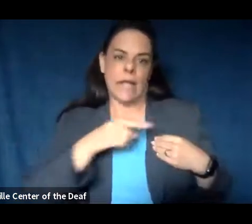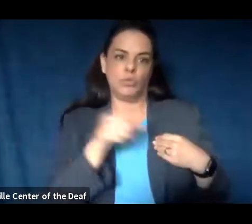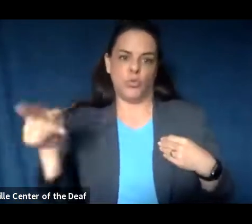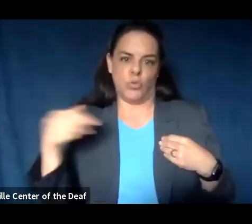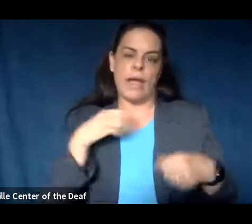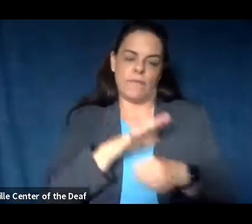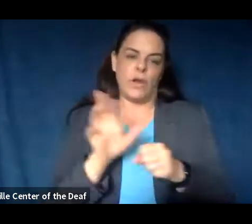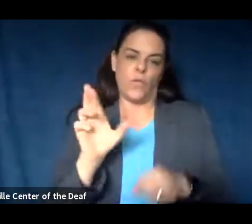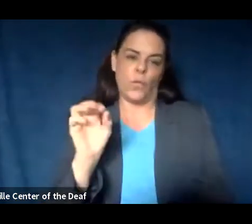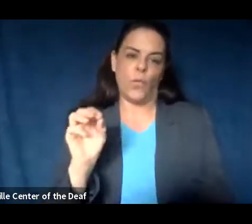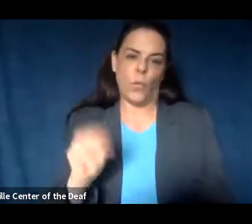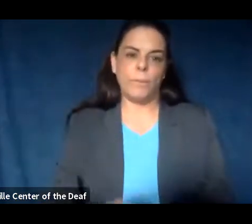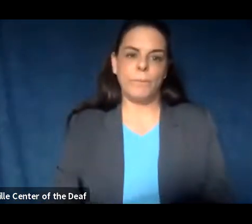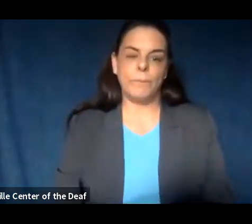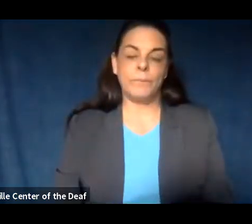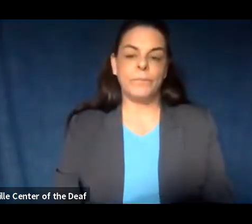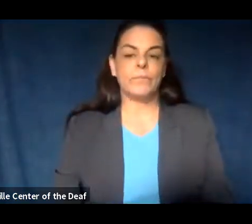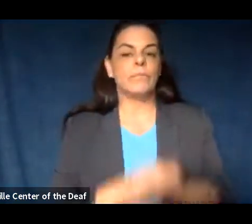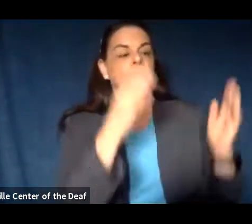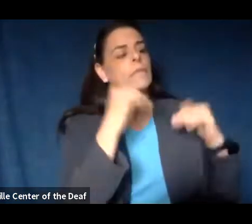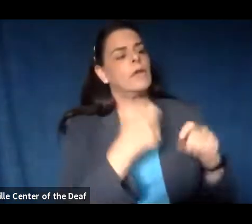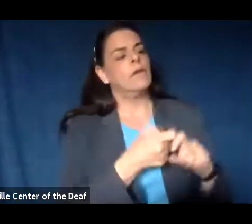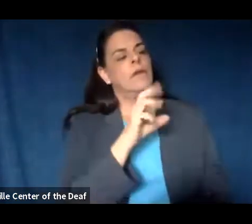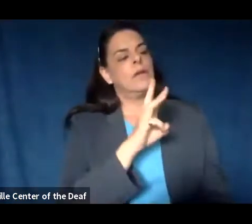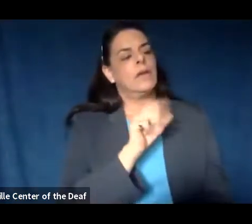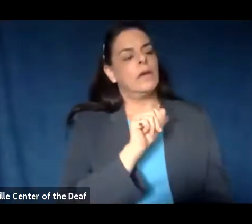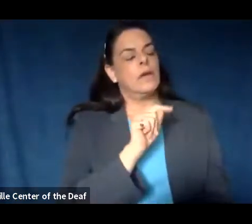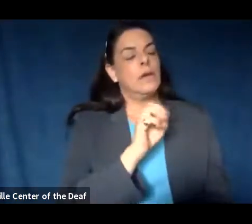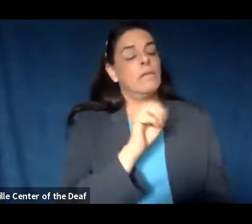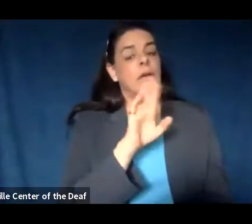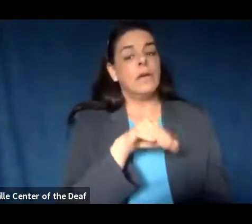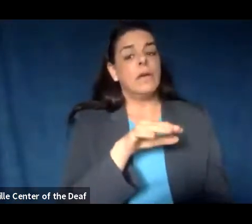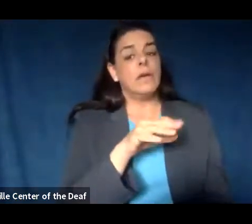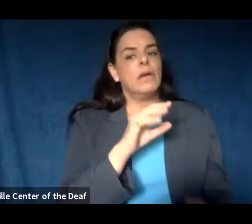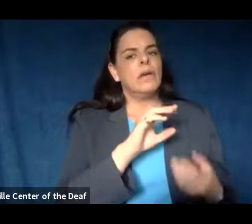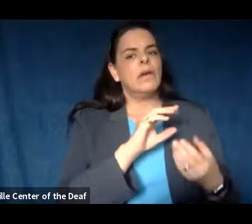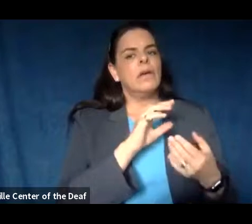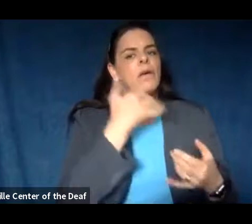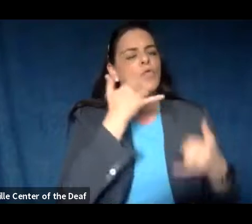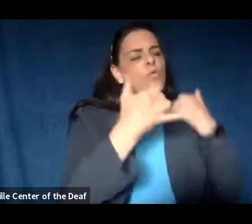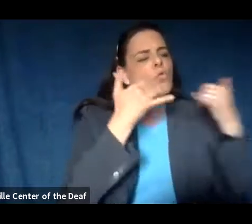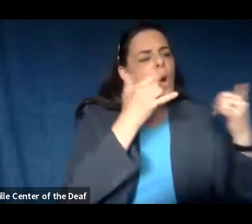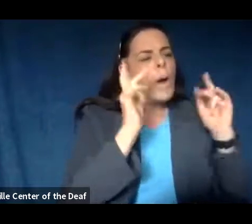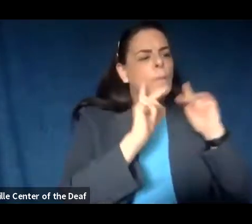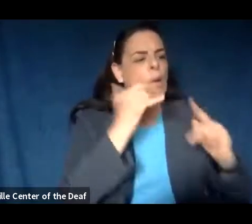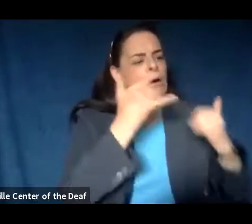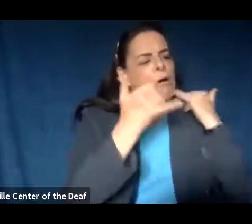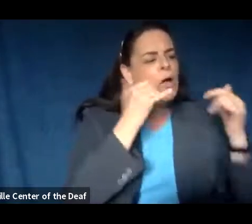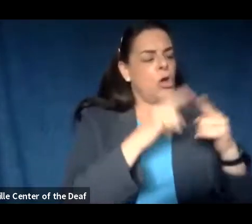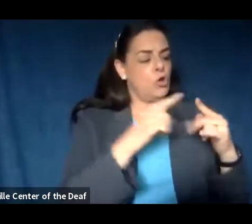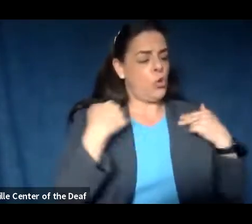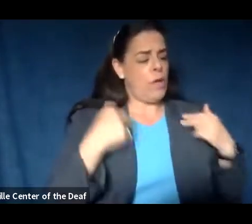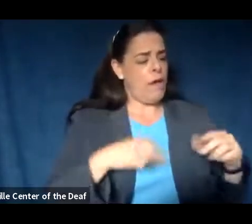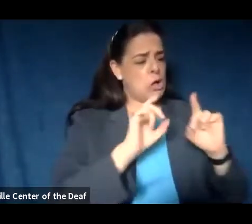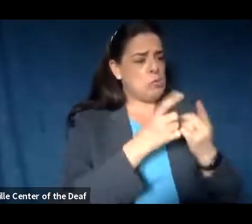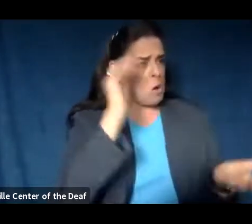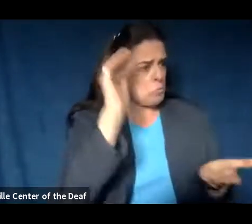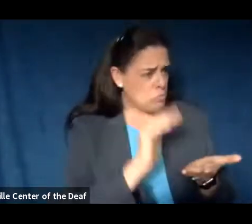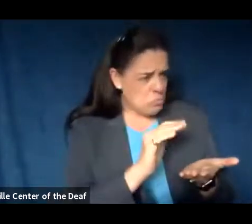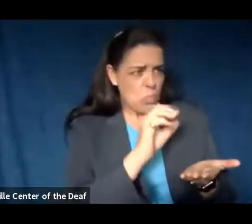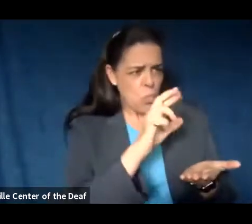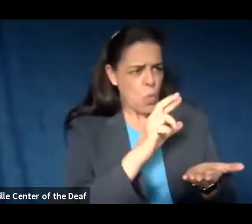Okay. From WATE, has the number of calls from the public into the health department decreased at all